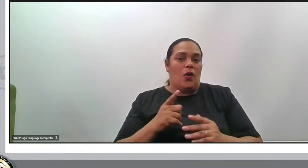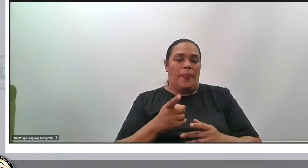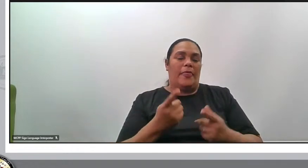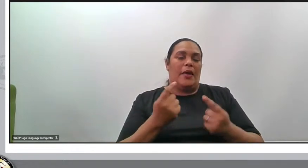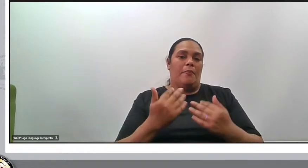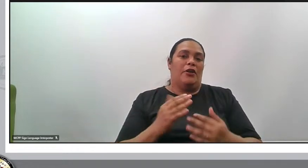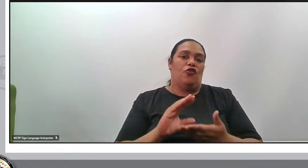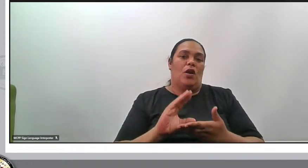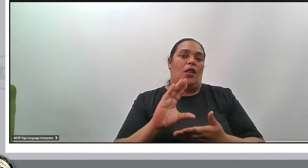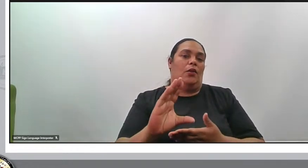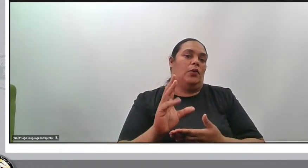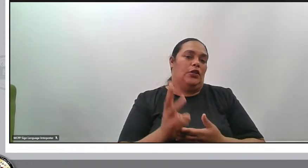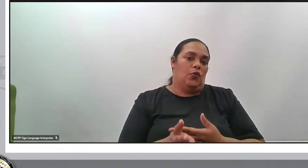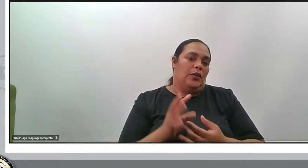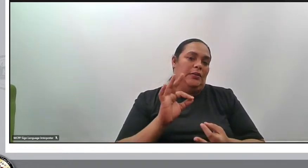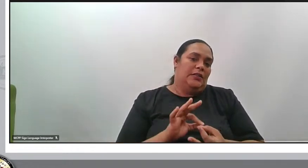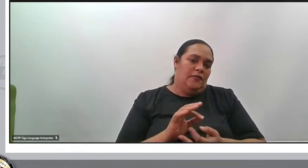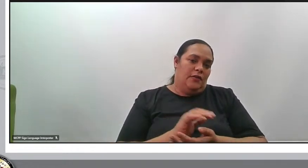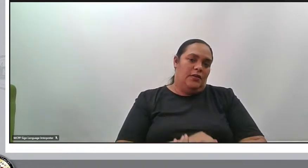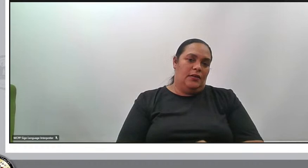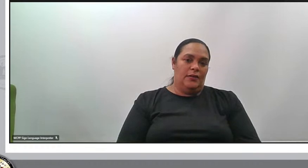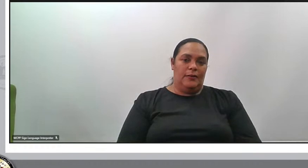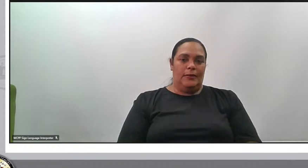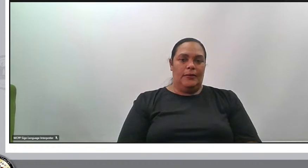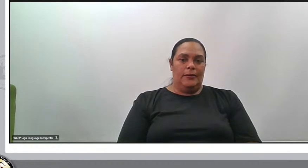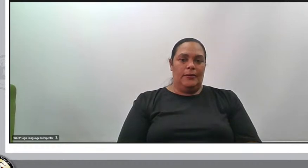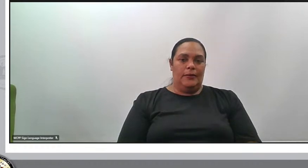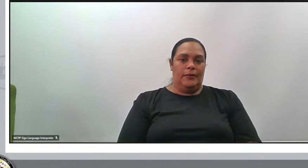will be allocated. Specifically.